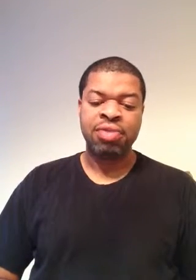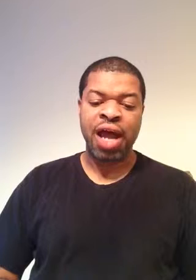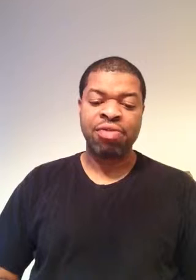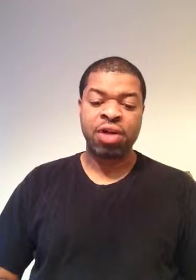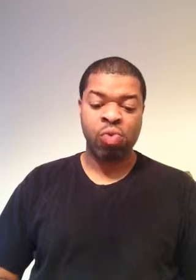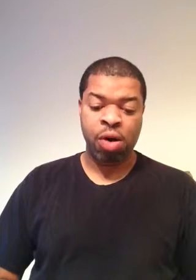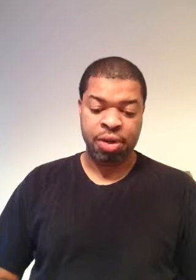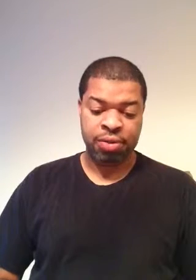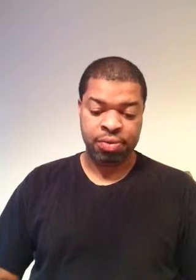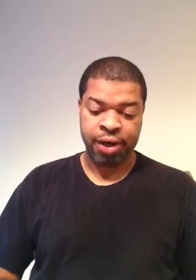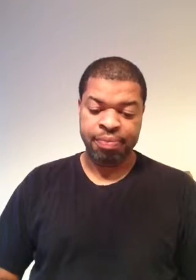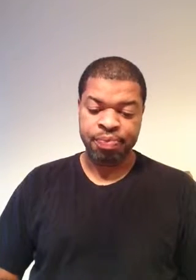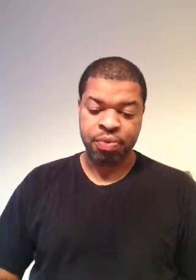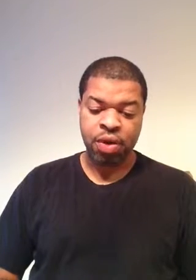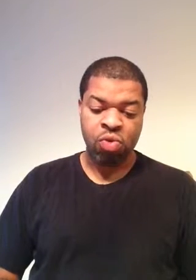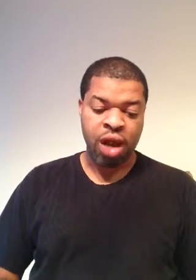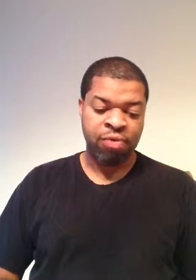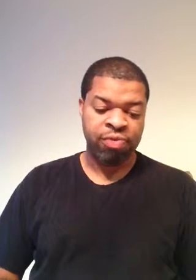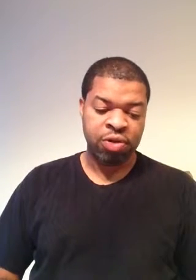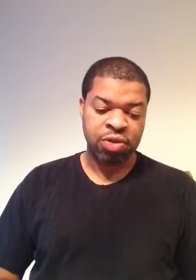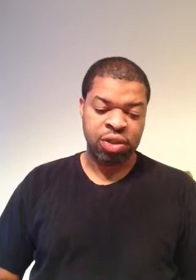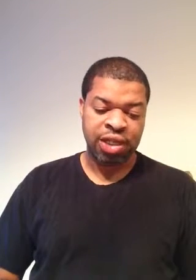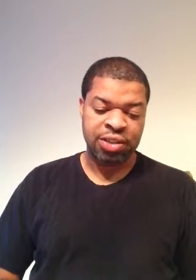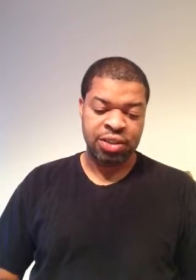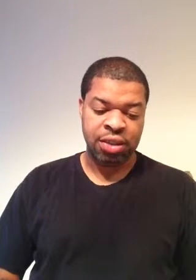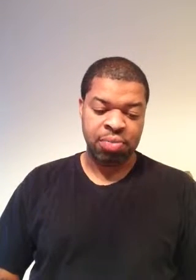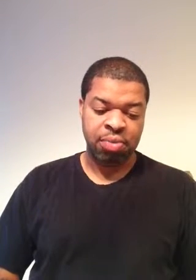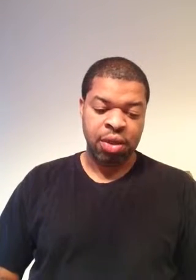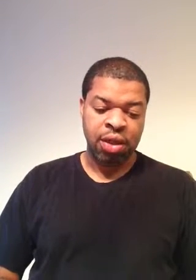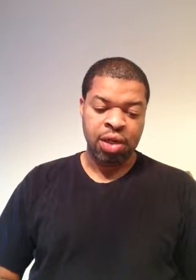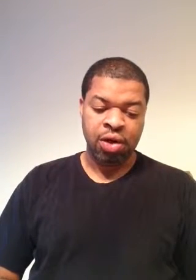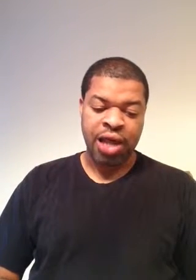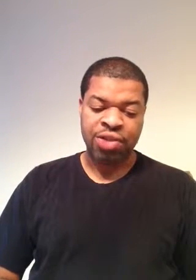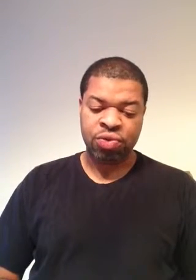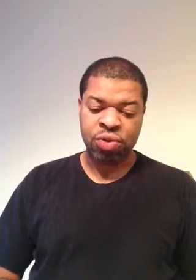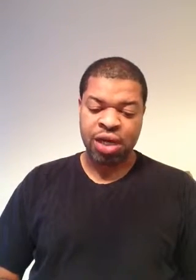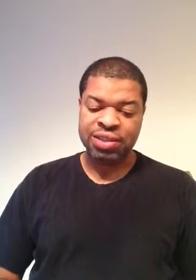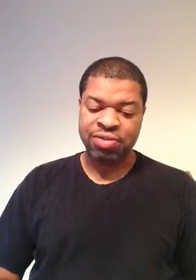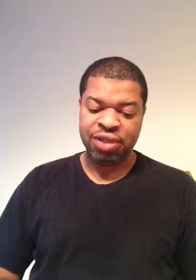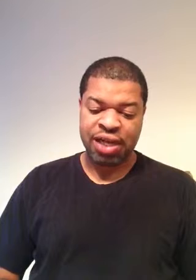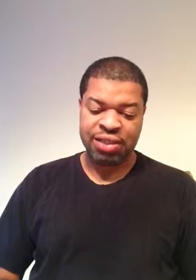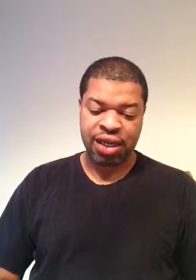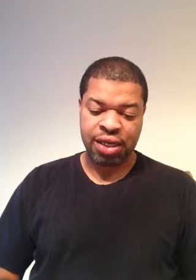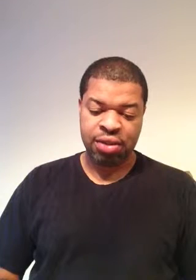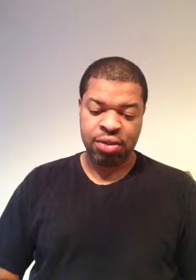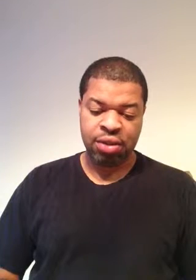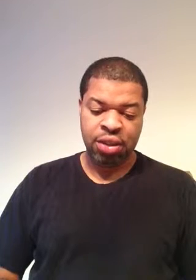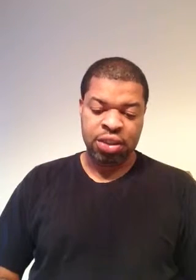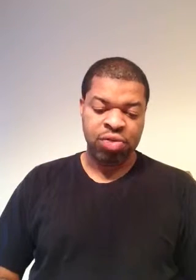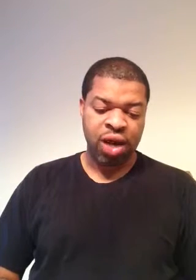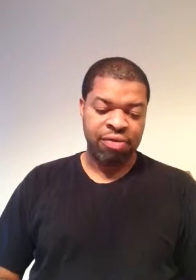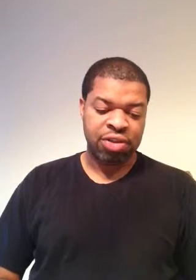the African woman. Right. We have reversed the relationship in her natural, uncivilized state. She will have a